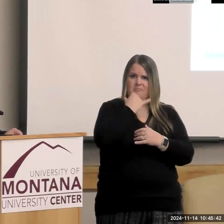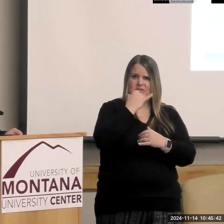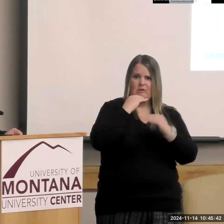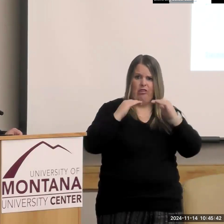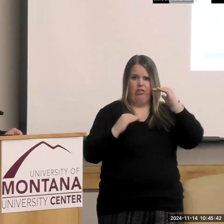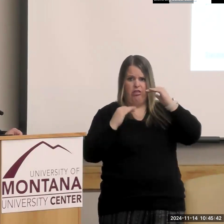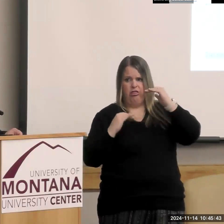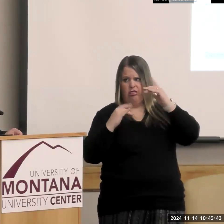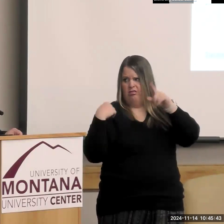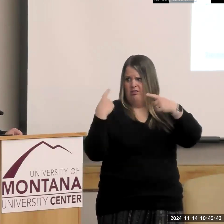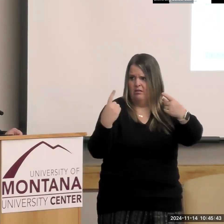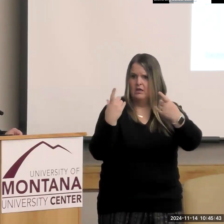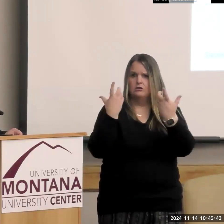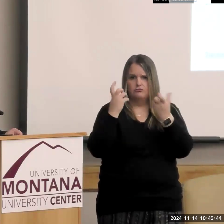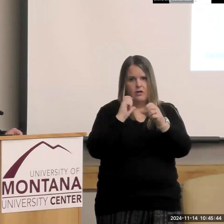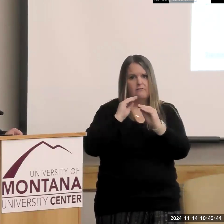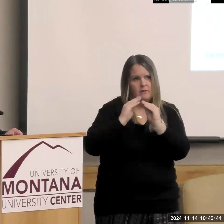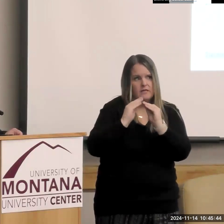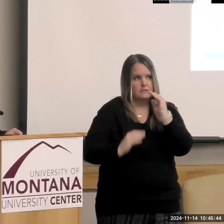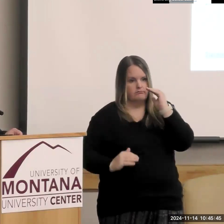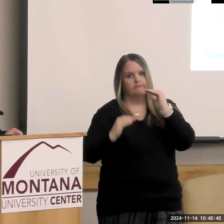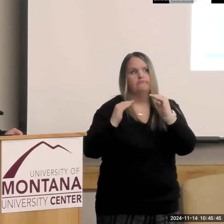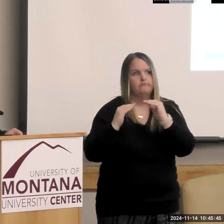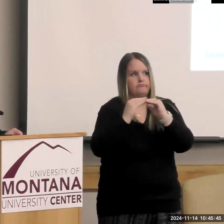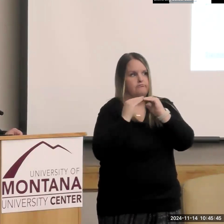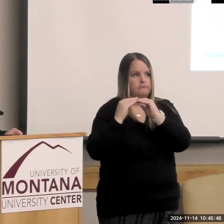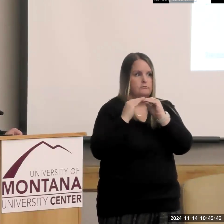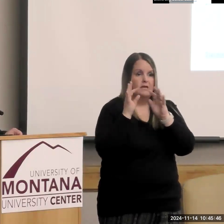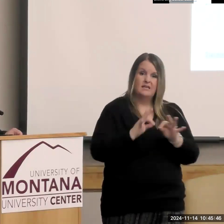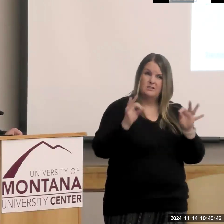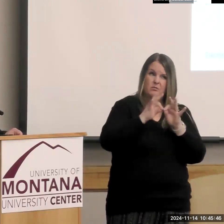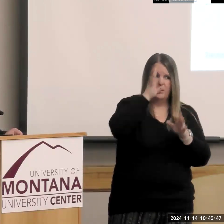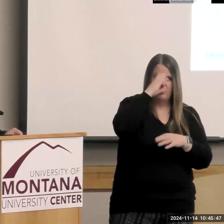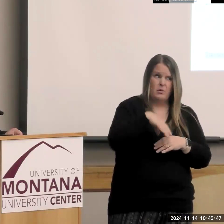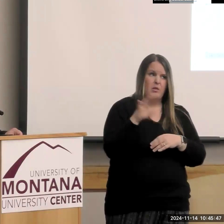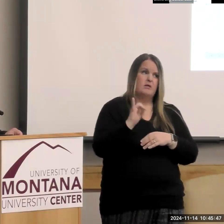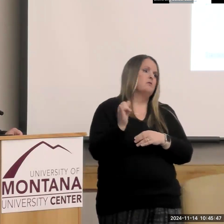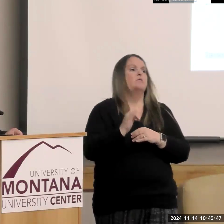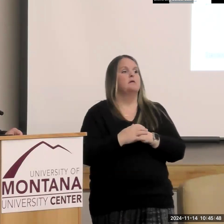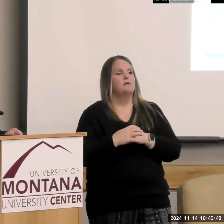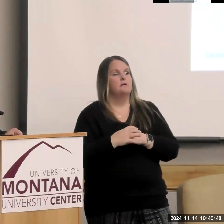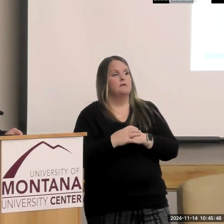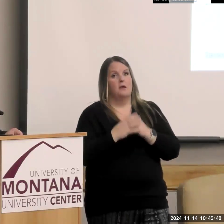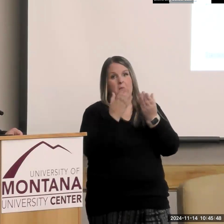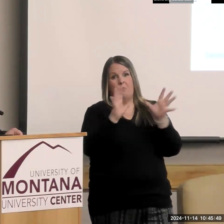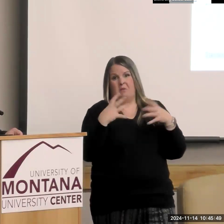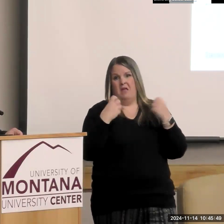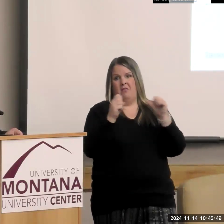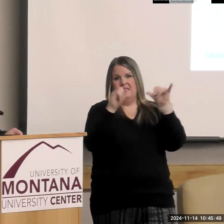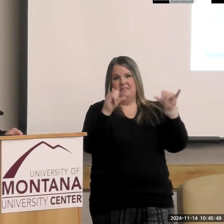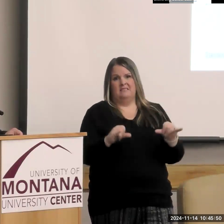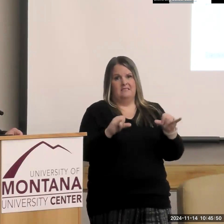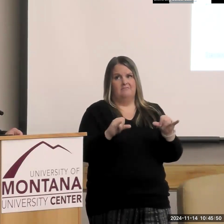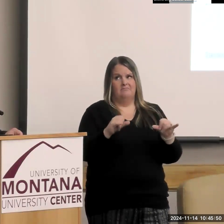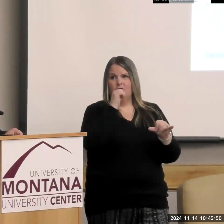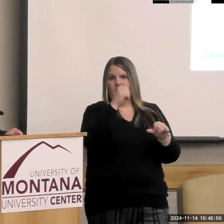think. And it's important to note, right? I mean, public health systems don't have a really good